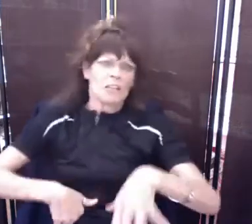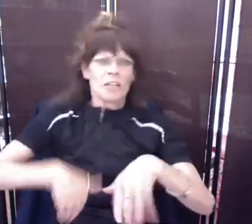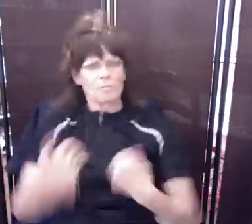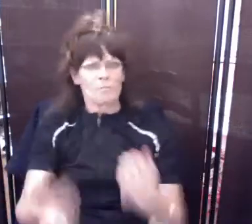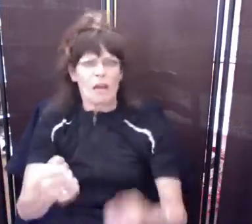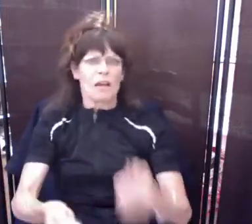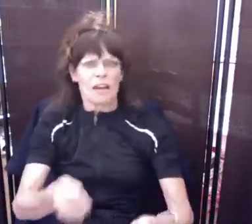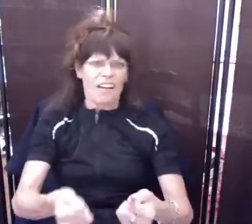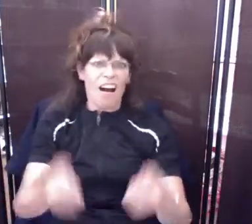sheer terror,